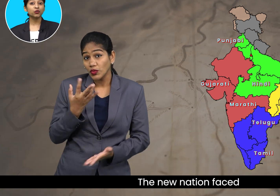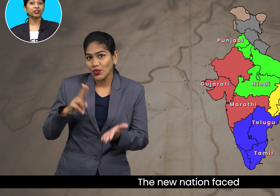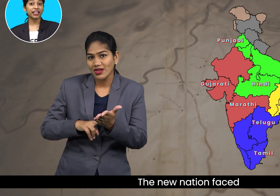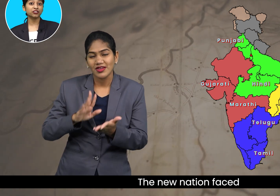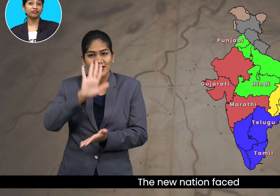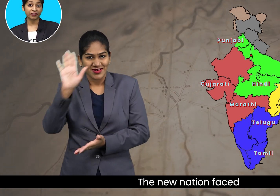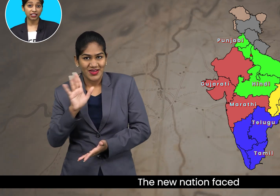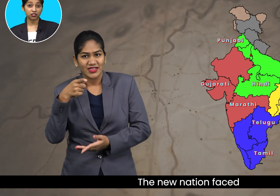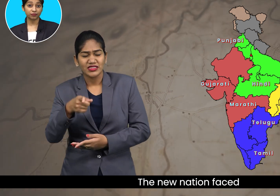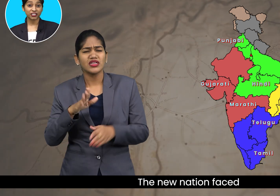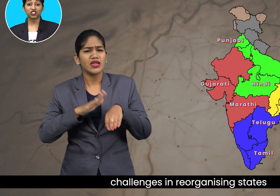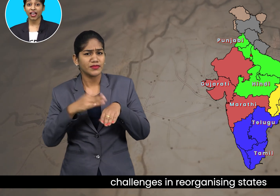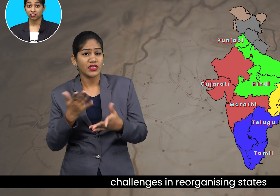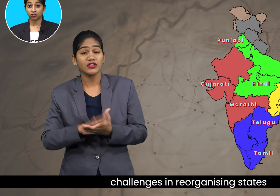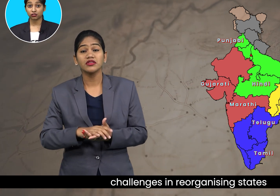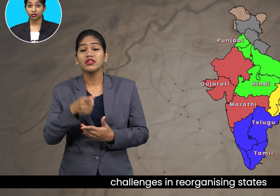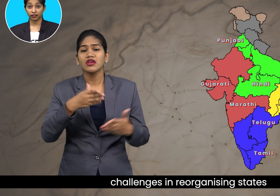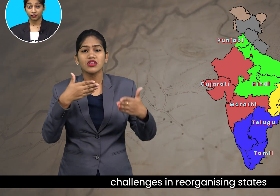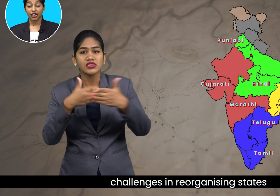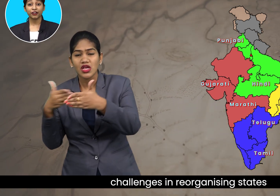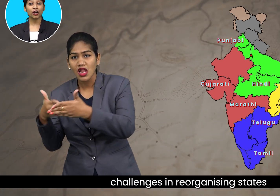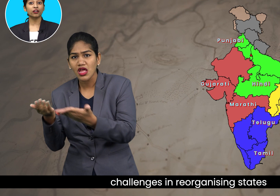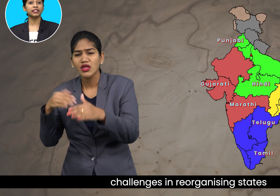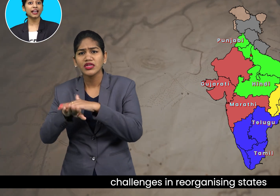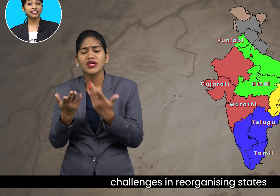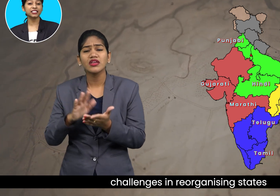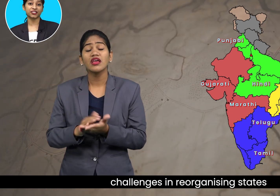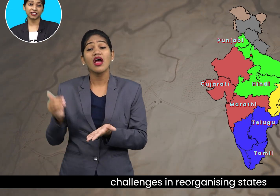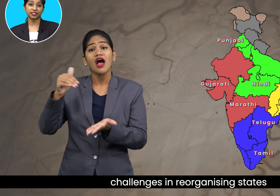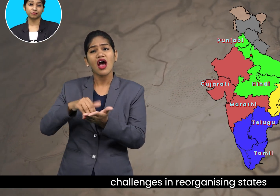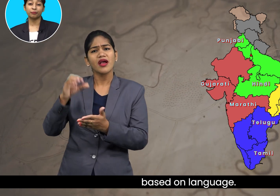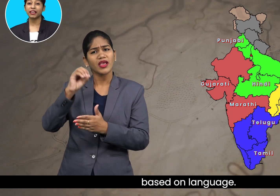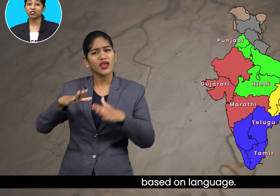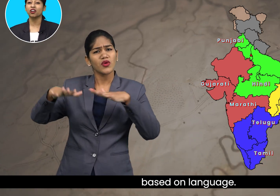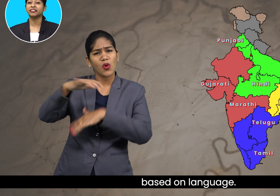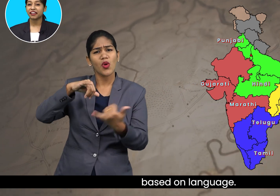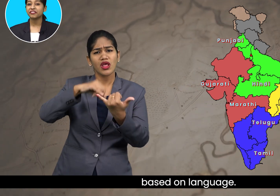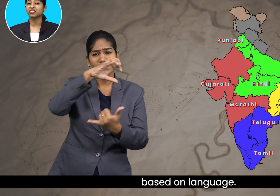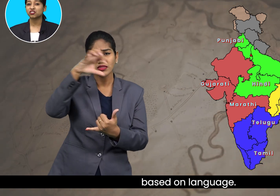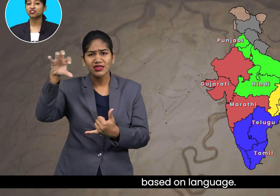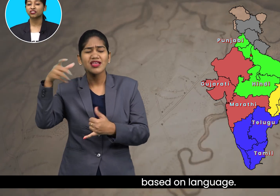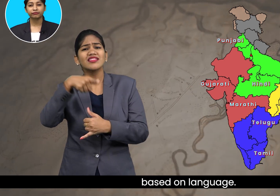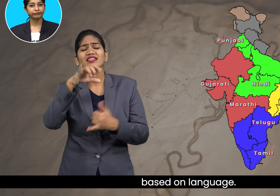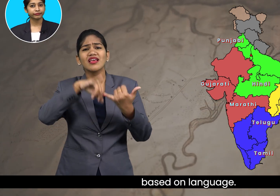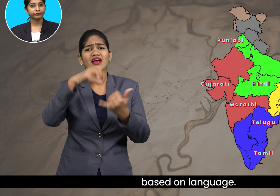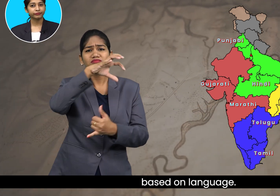The new nation faced challenges in reorganizing states based on